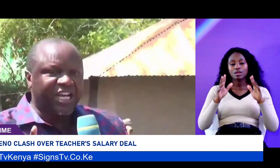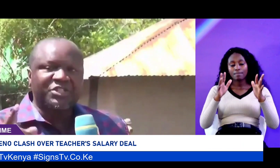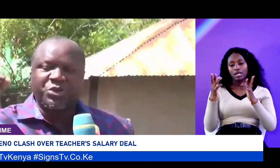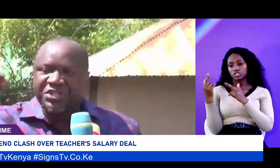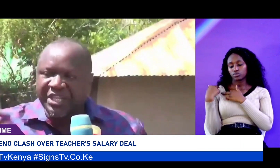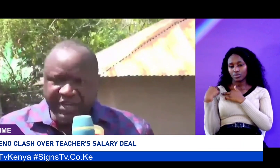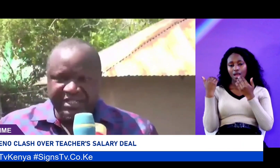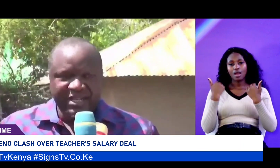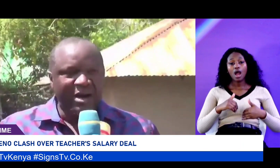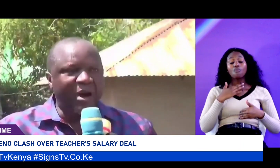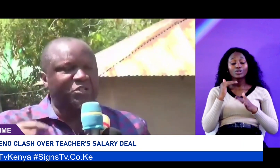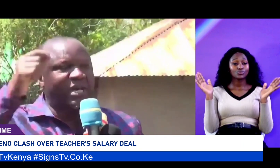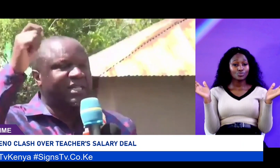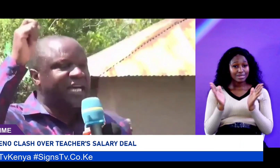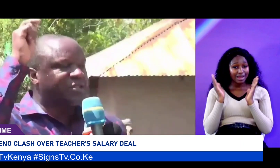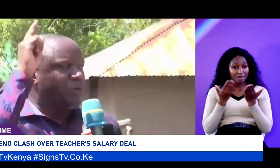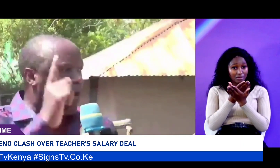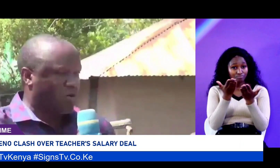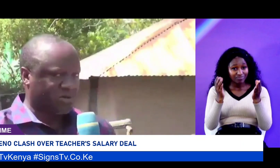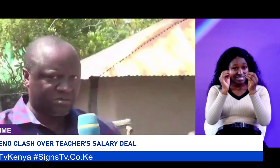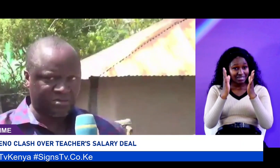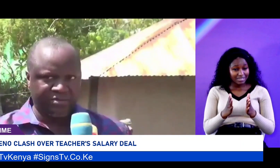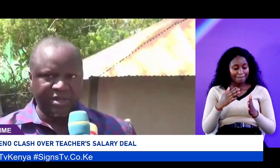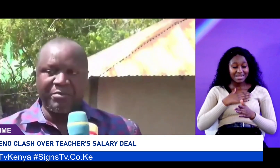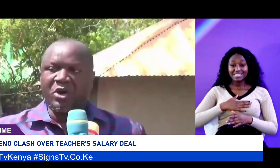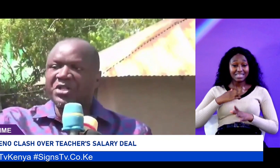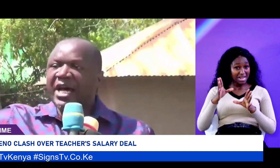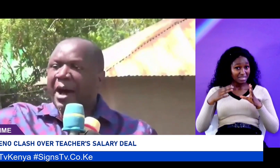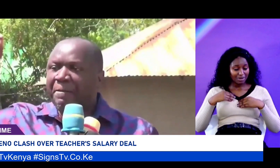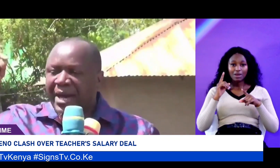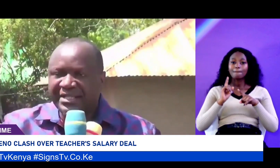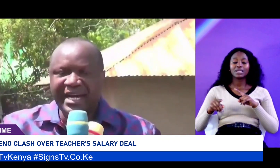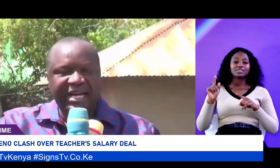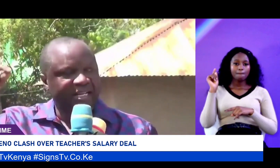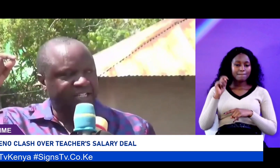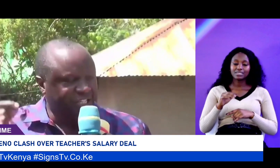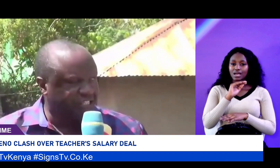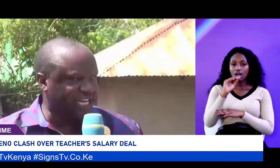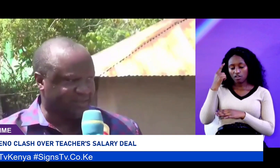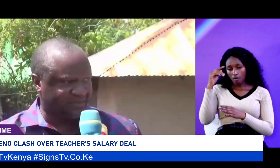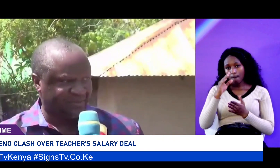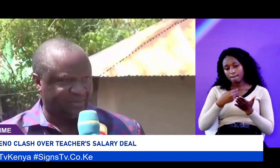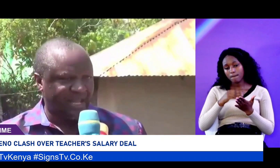teachers to receive it, but you must ask for more. Because a better teacher,